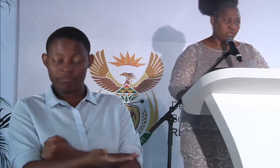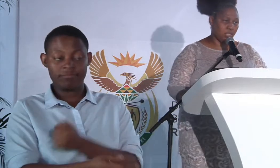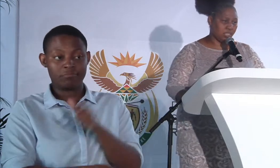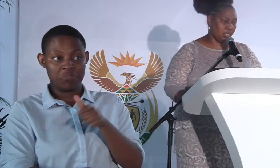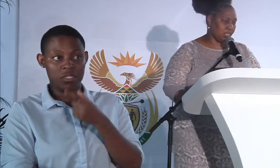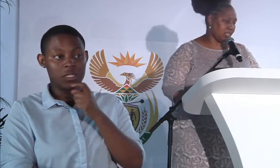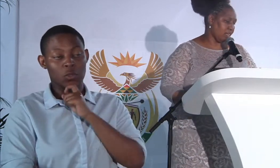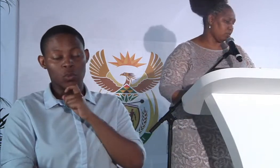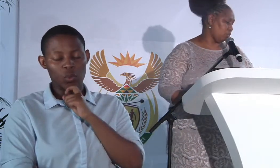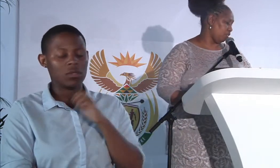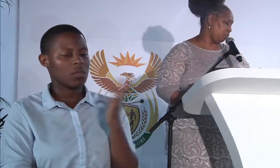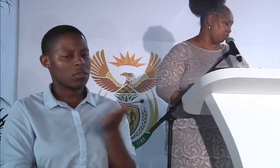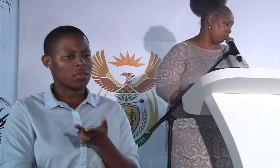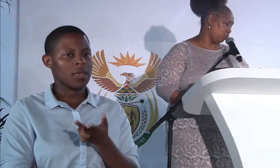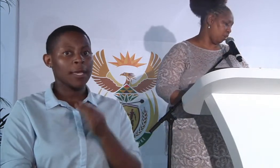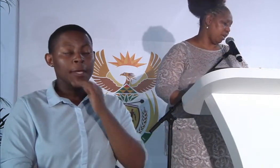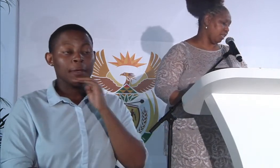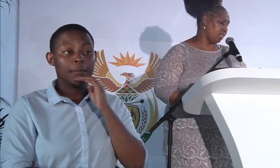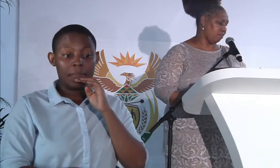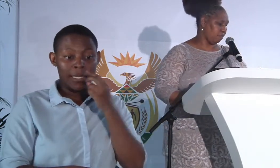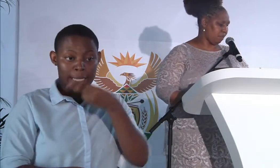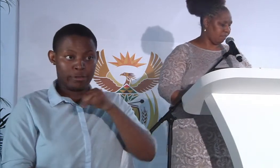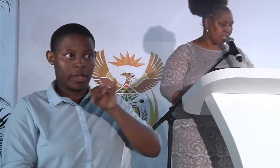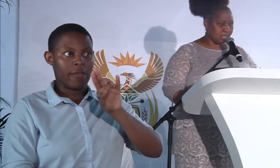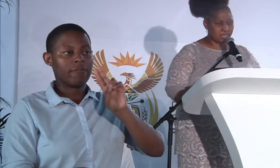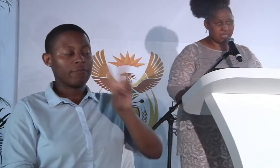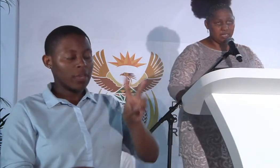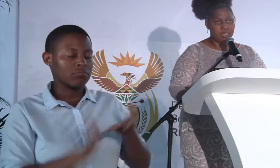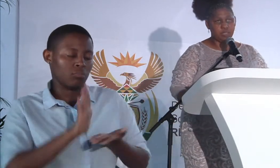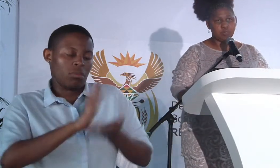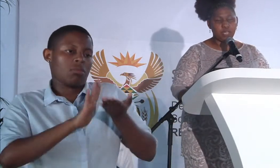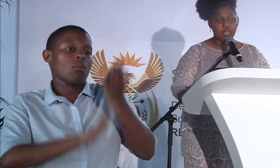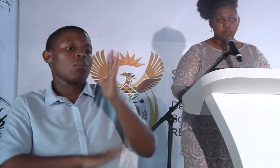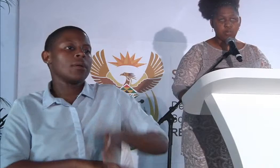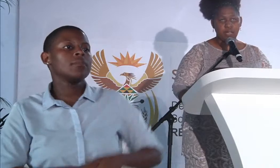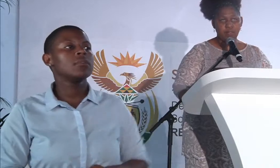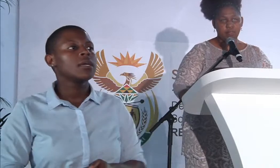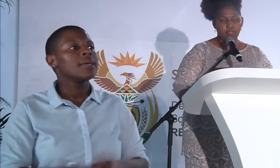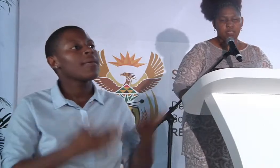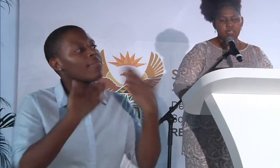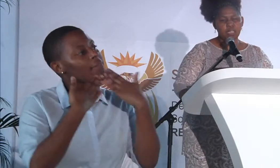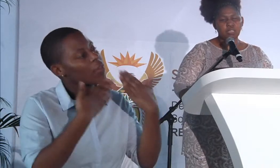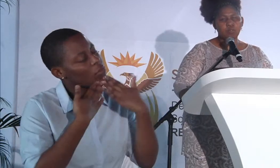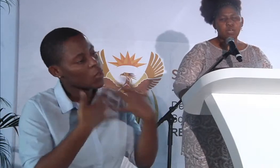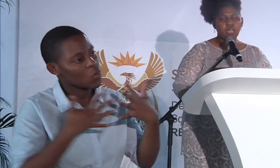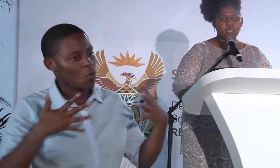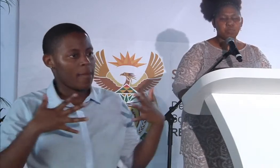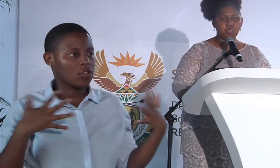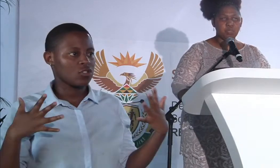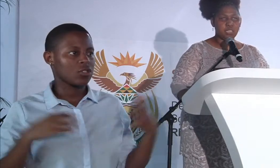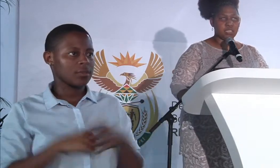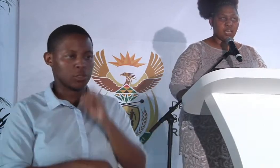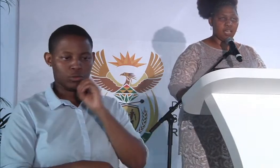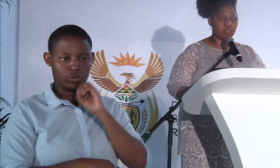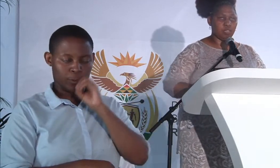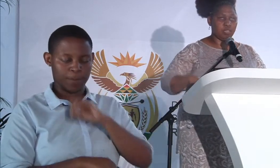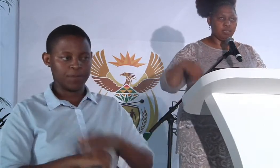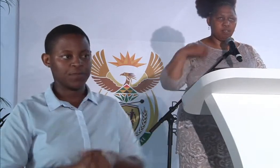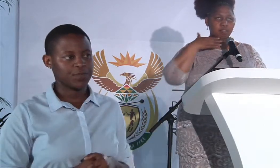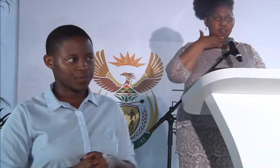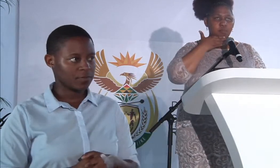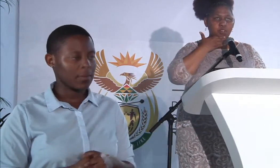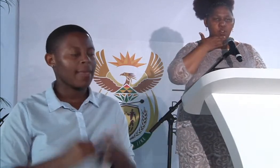blood-borne disease does contribute to our HIV prevalence. So, ke a leboga. Thank you, Deputy Minister,